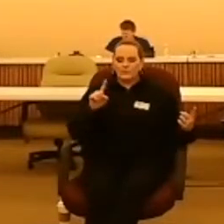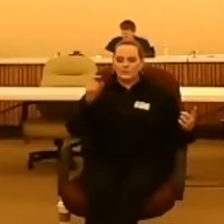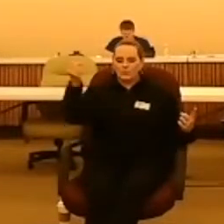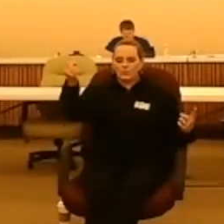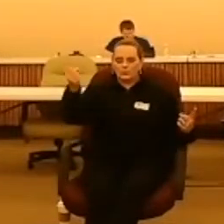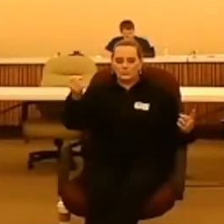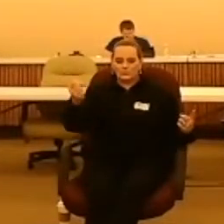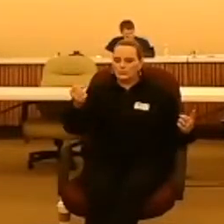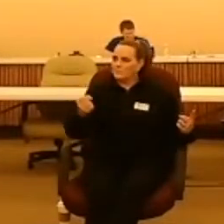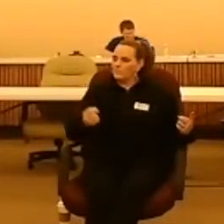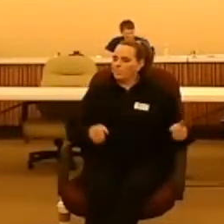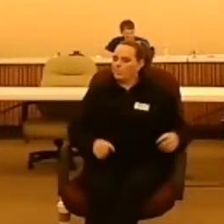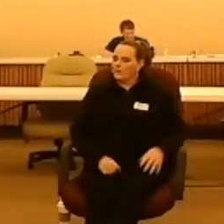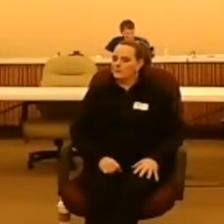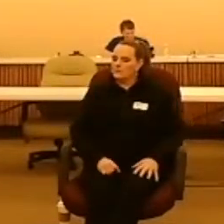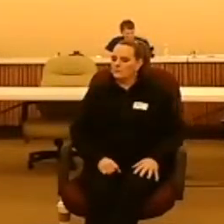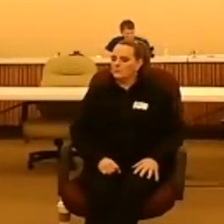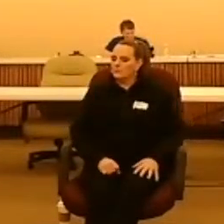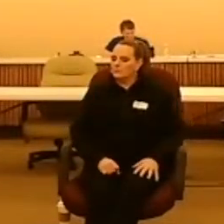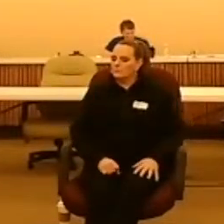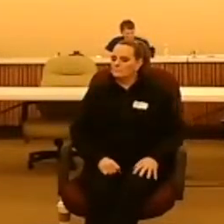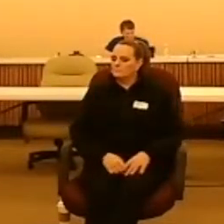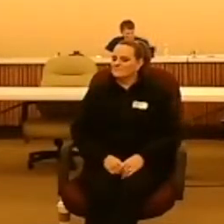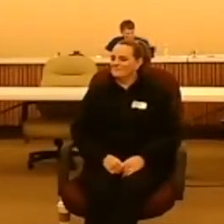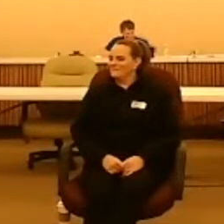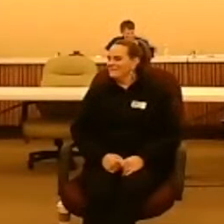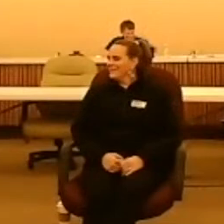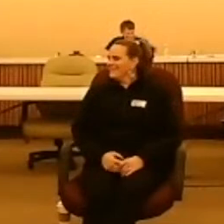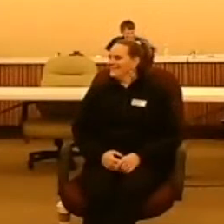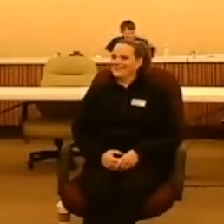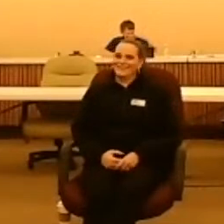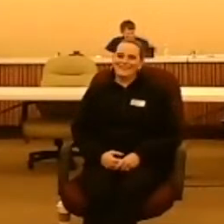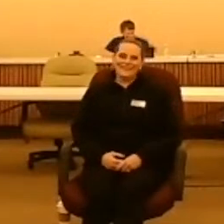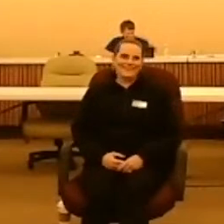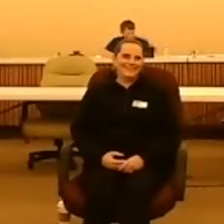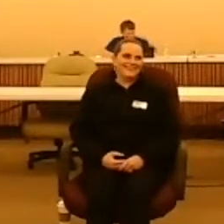please. Oh, come on.